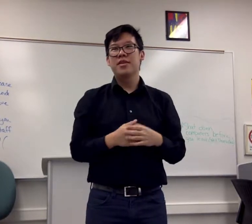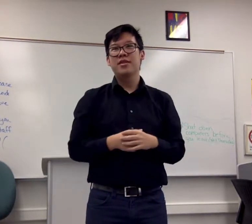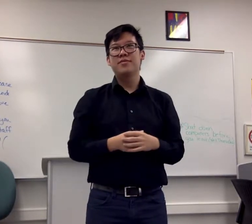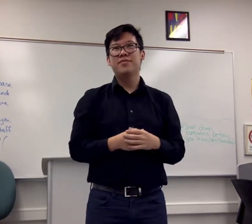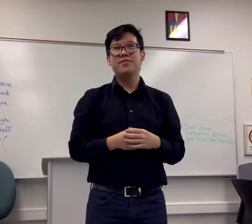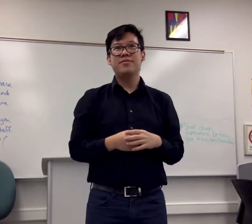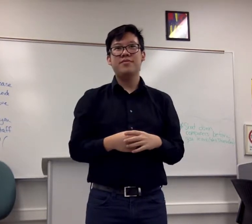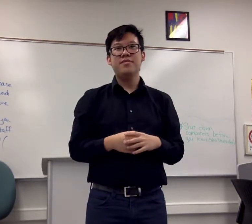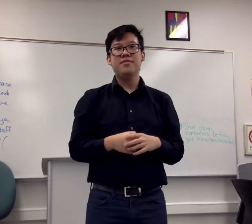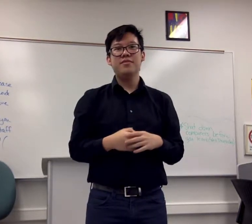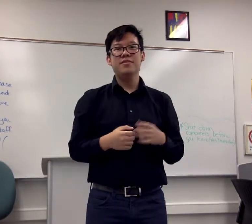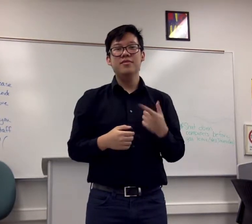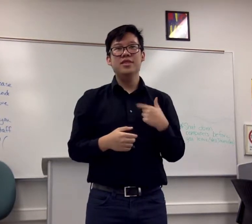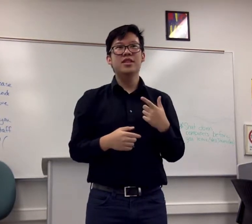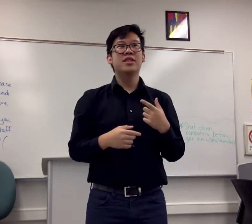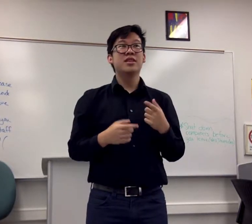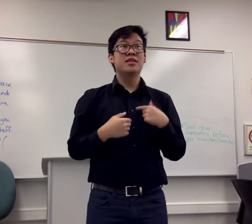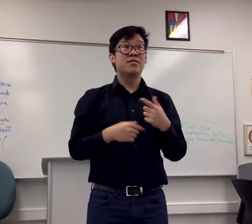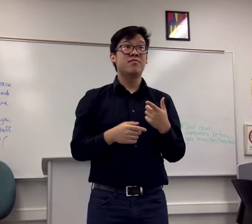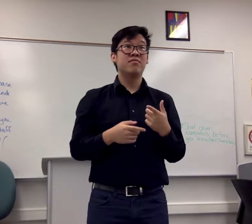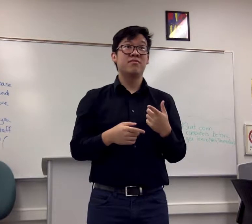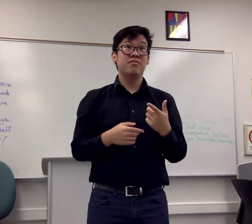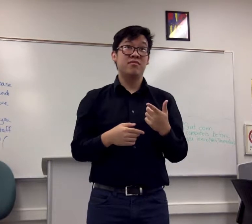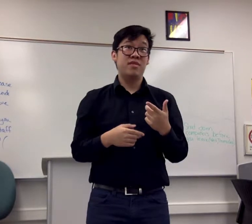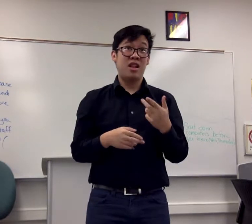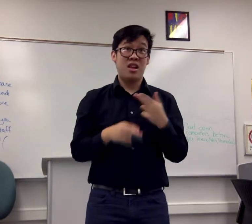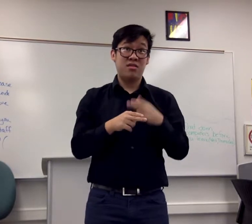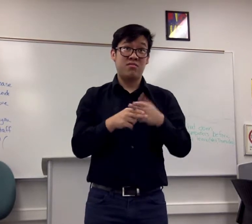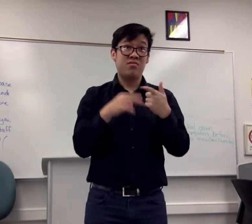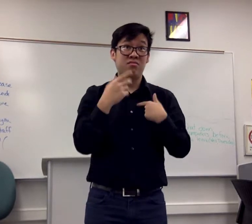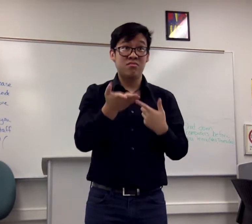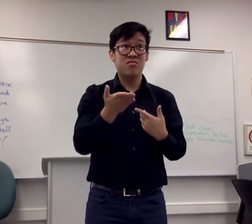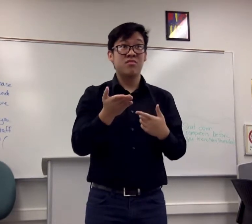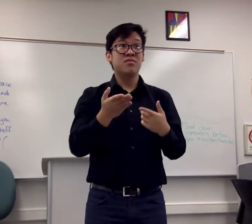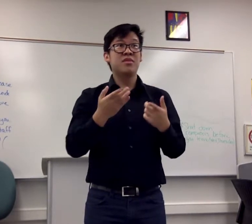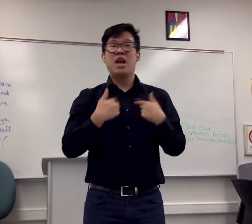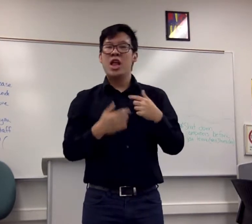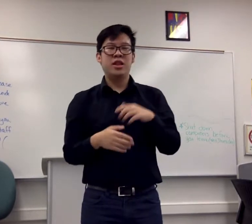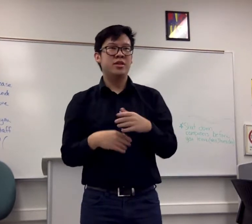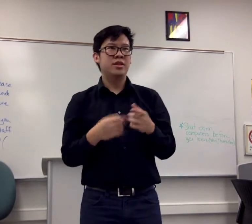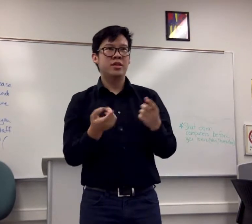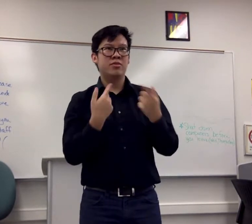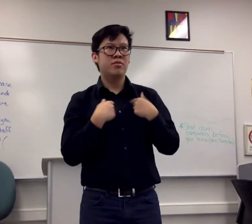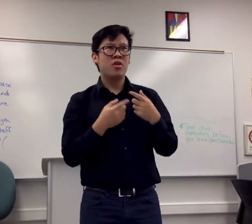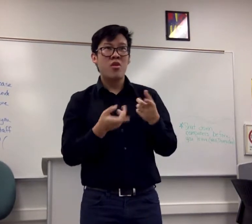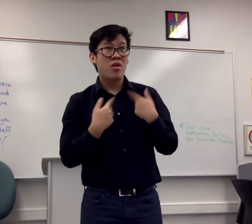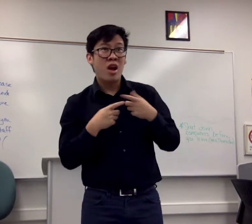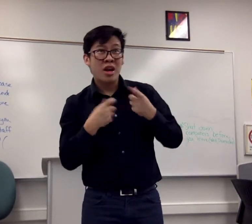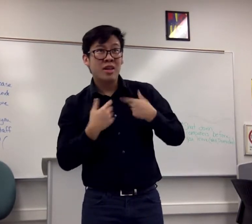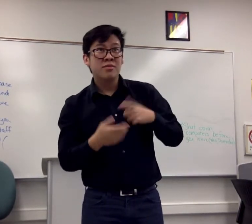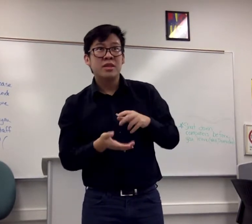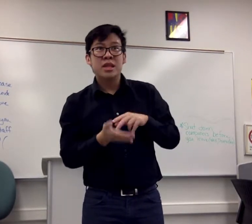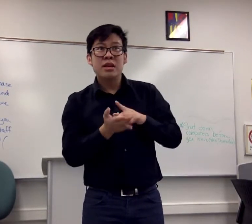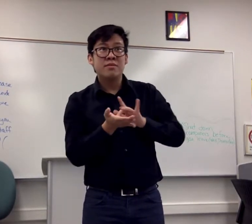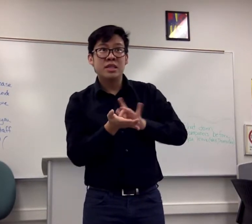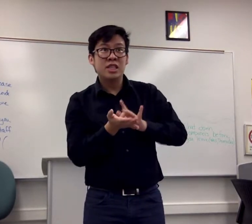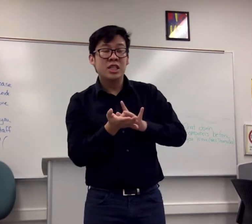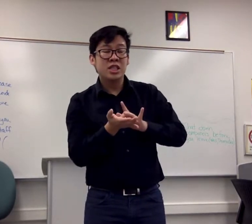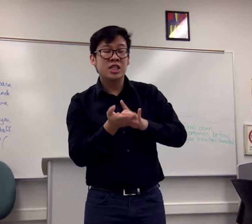so he called him out on it, and it was interesting. So he wouldn't give him any medication, so he went to another hospital, and he still got medication. So